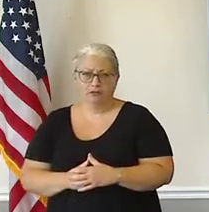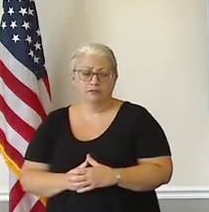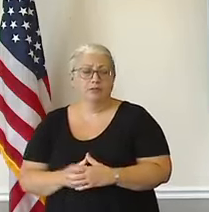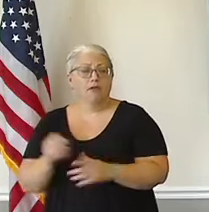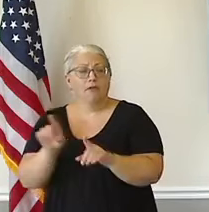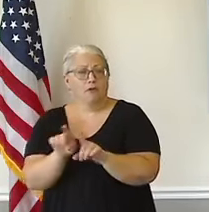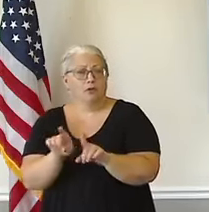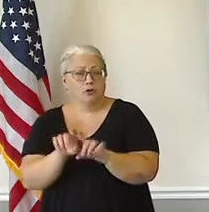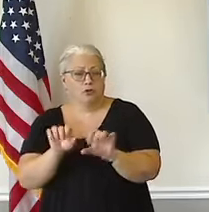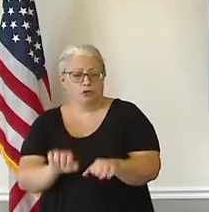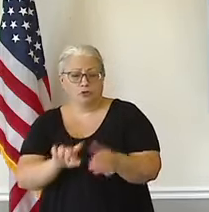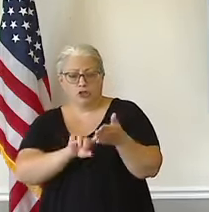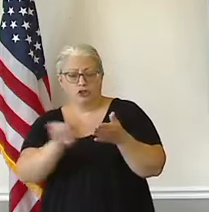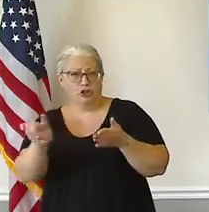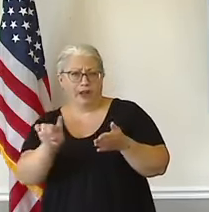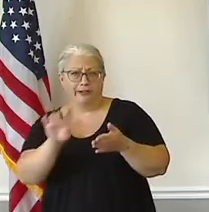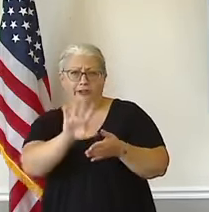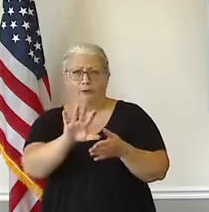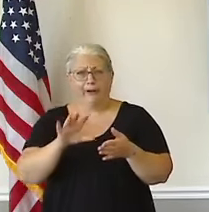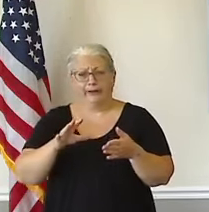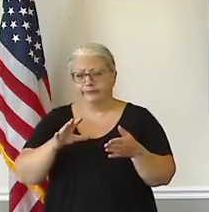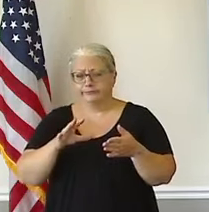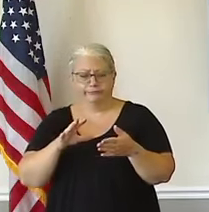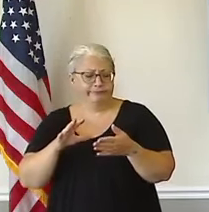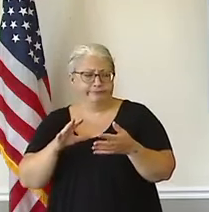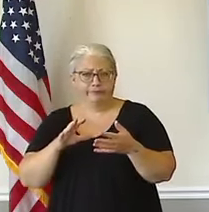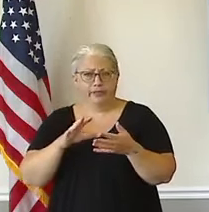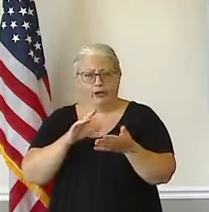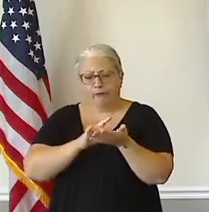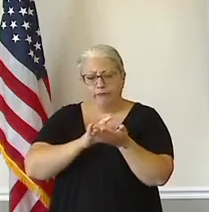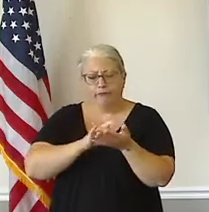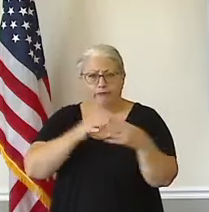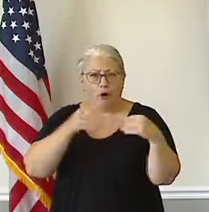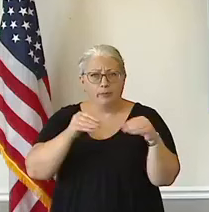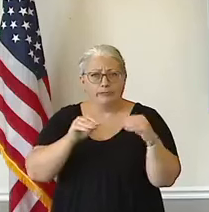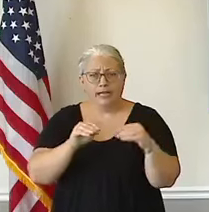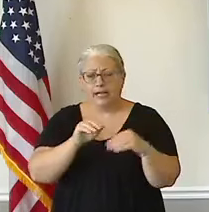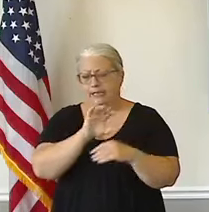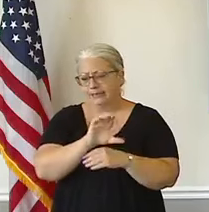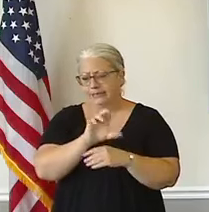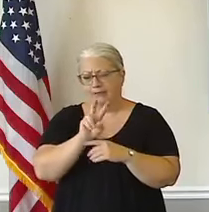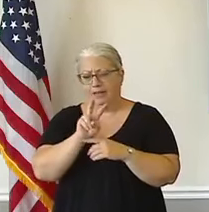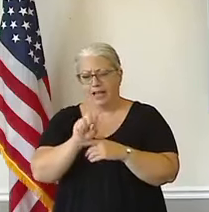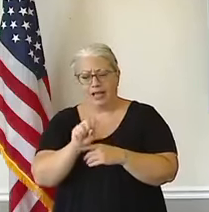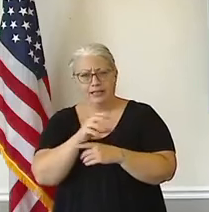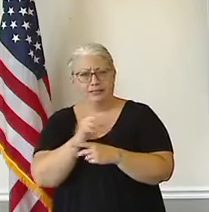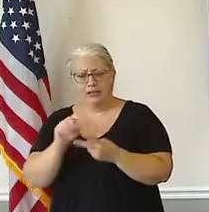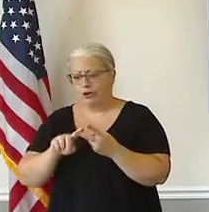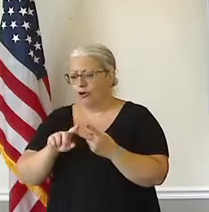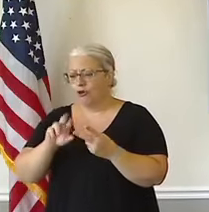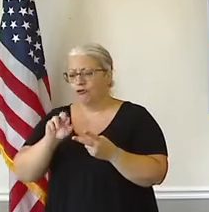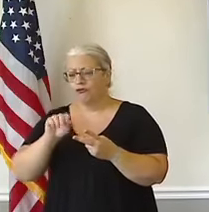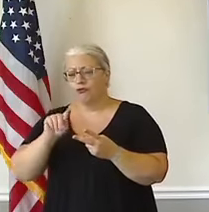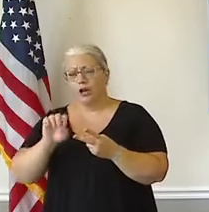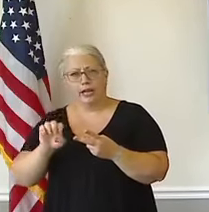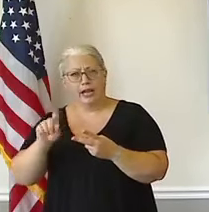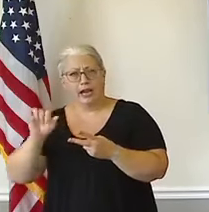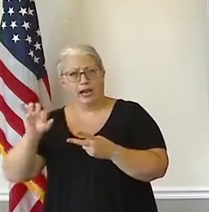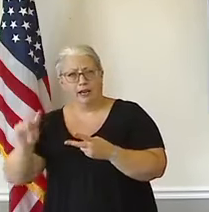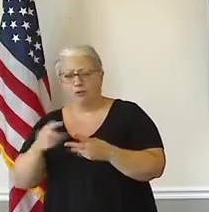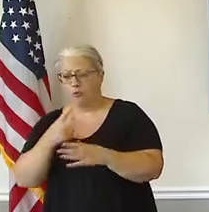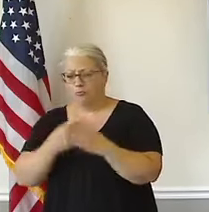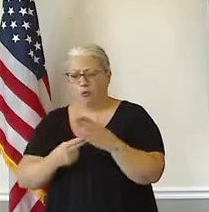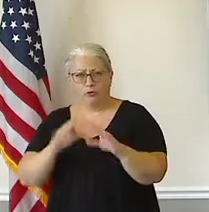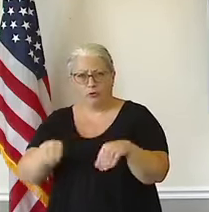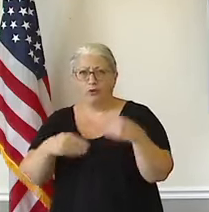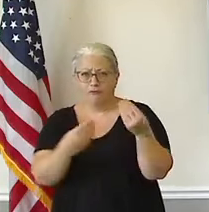check one of your pharmacies, Rite Aid and CVS, for instance. Both are providing testing, and I don't recall the cost, but